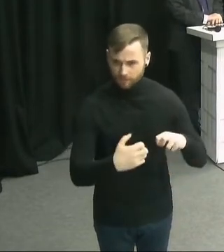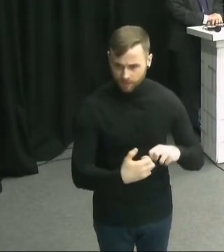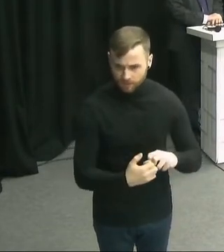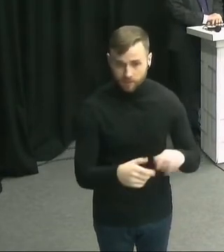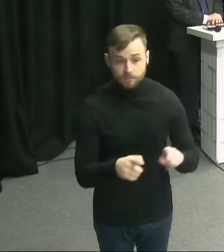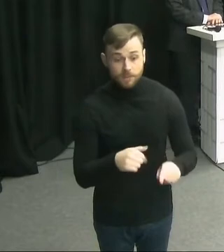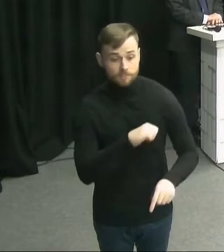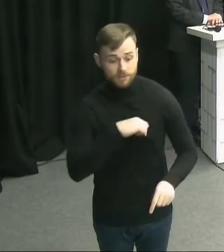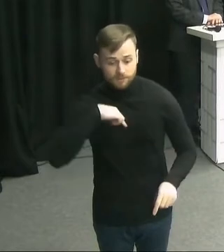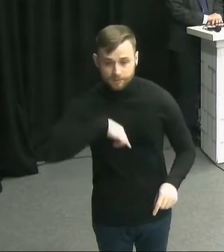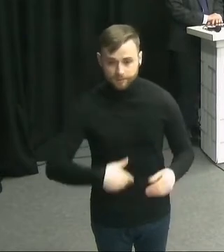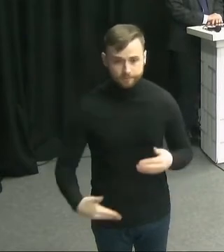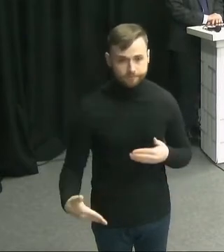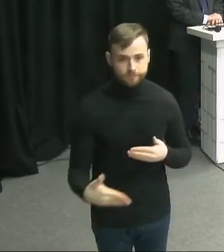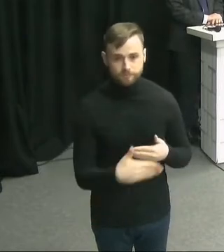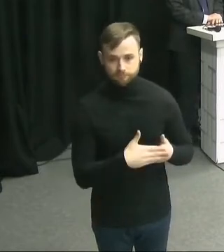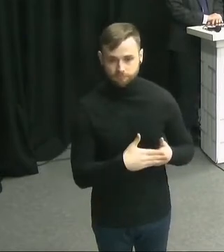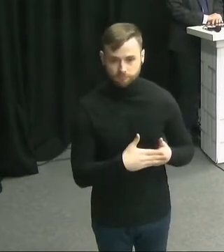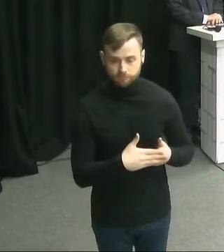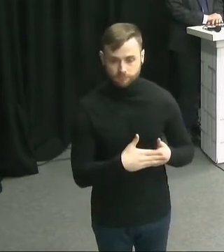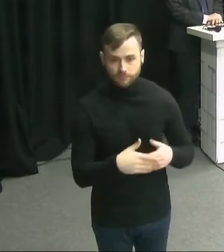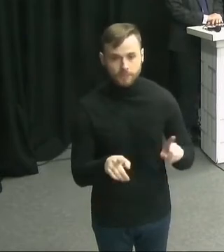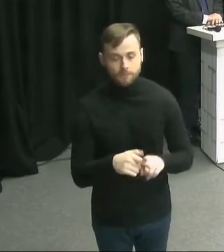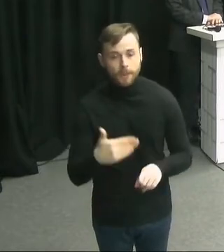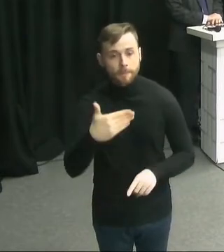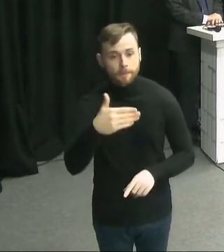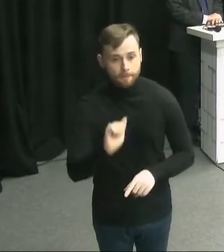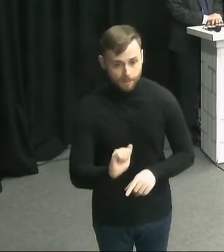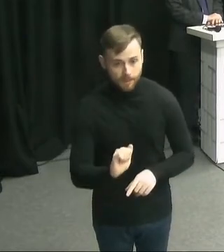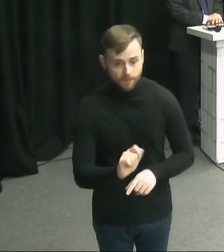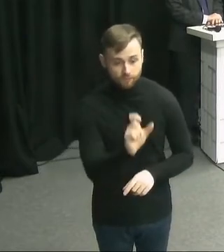also, I think we are a bit too closed in our university.